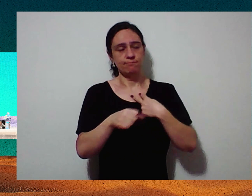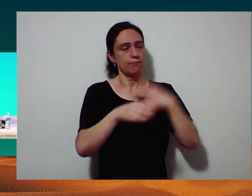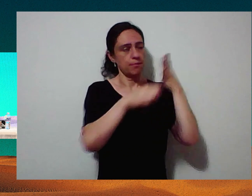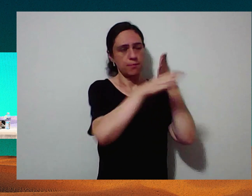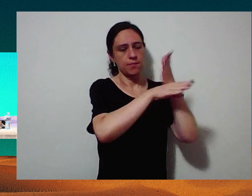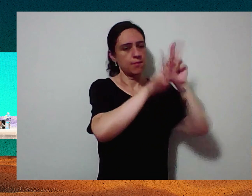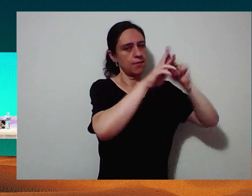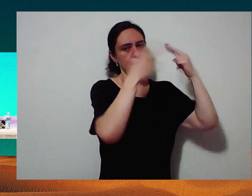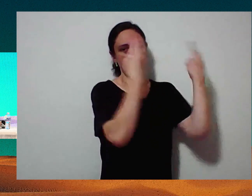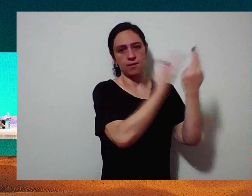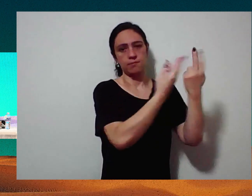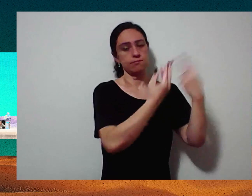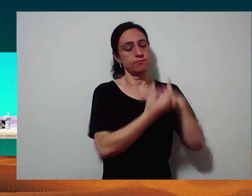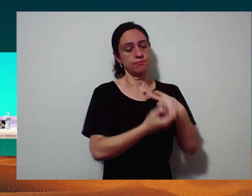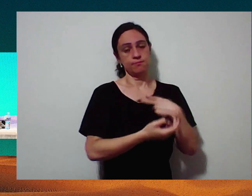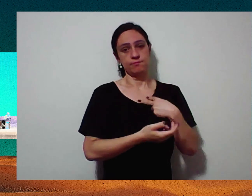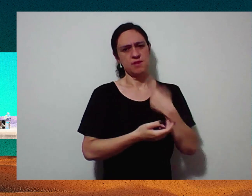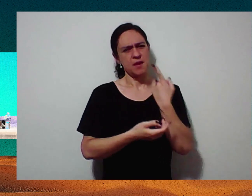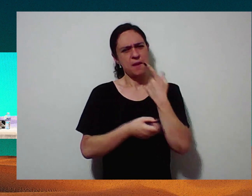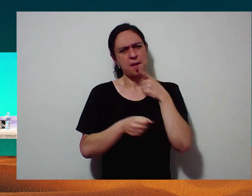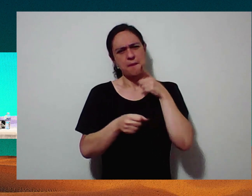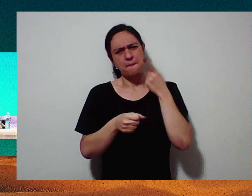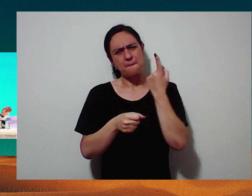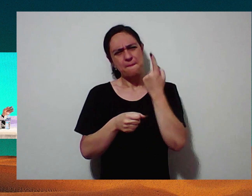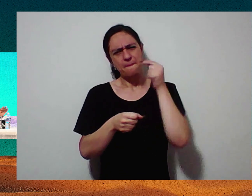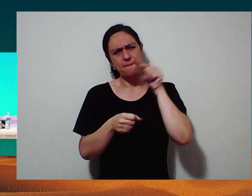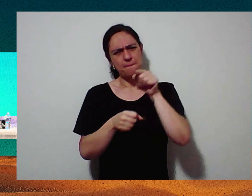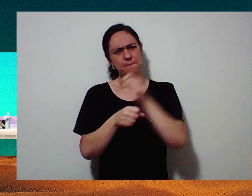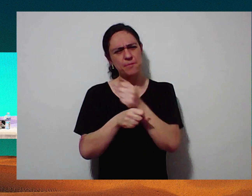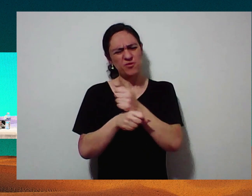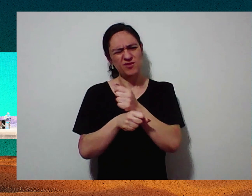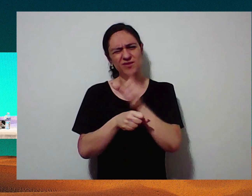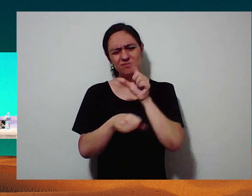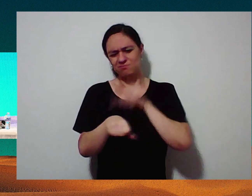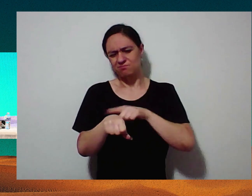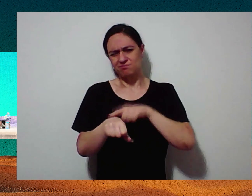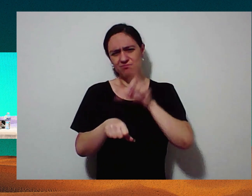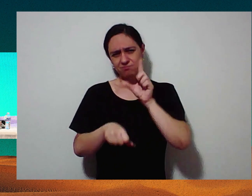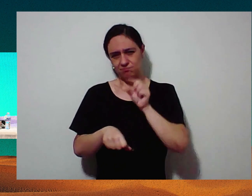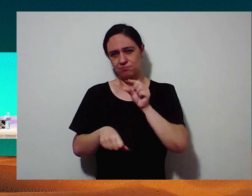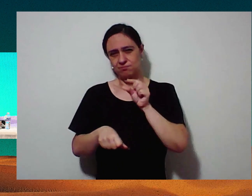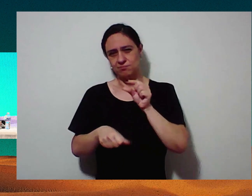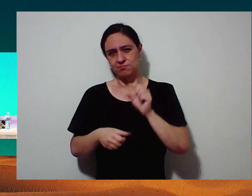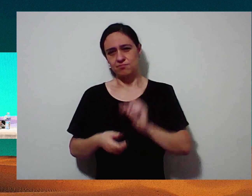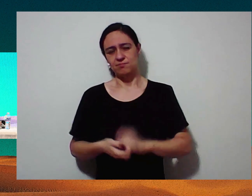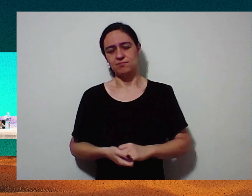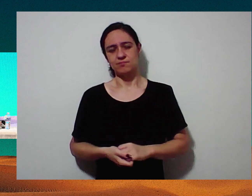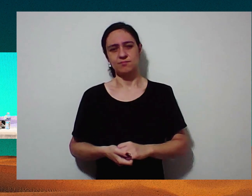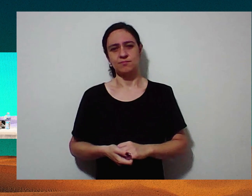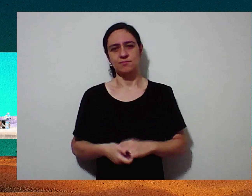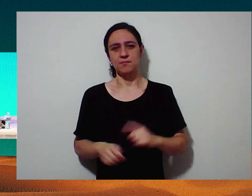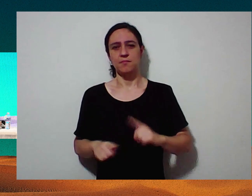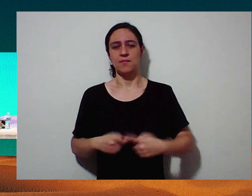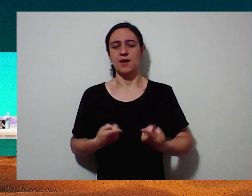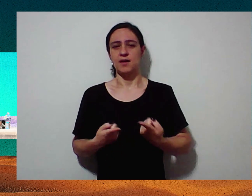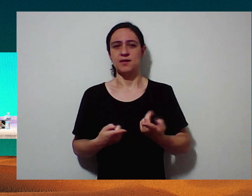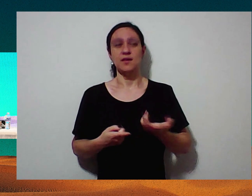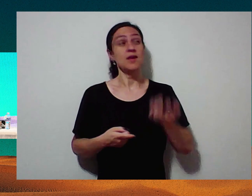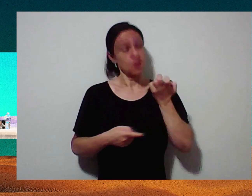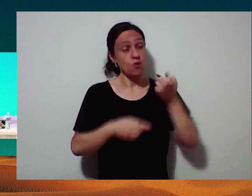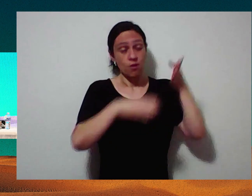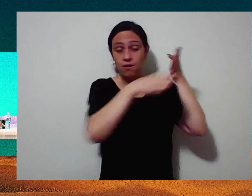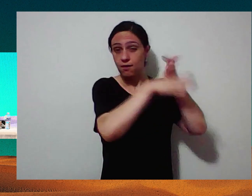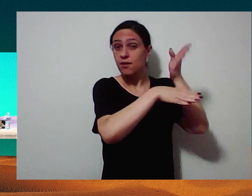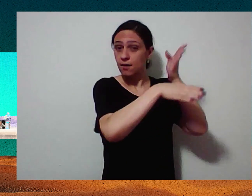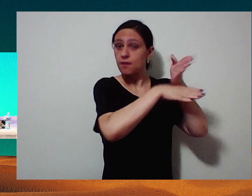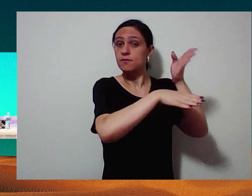1000 anos é pouco tempo, né? Pouco tempo. 1,000 years is just little time. Mas eu não quero perder. But I don't want to lose that. Por isso,